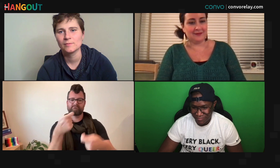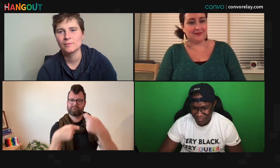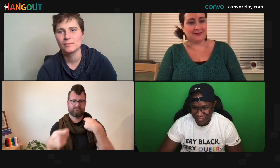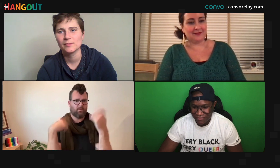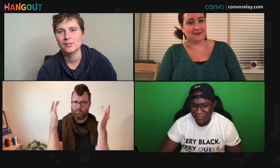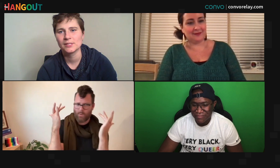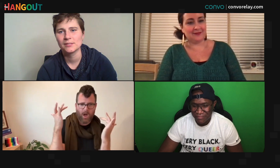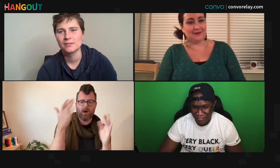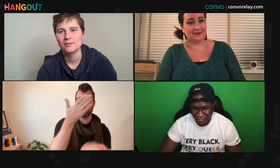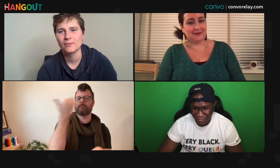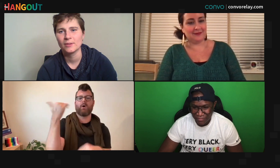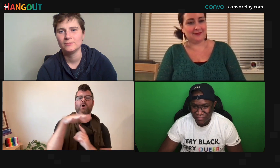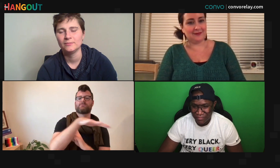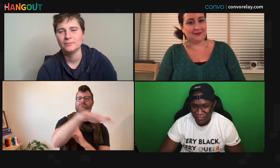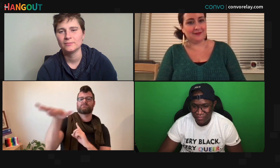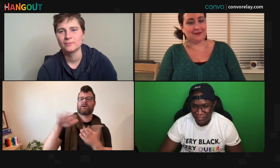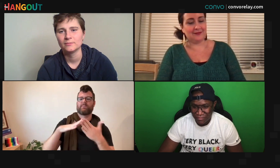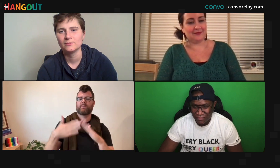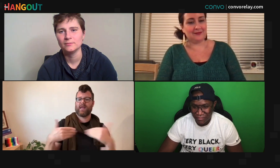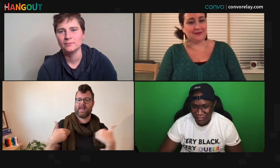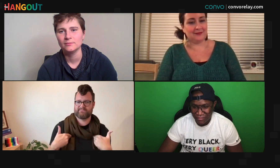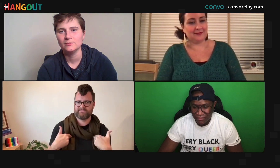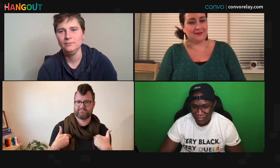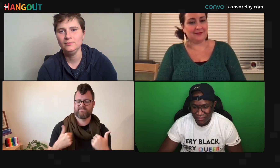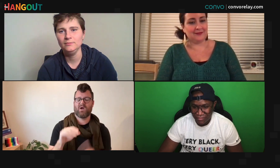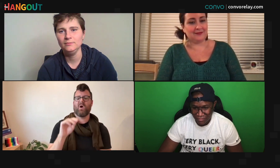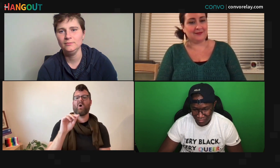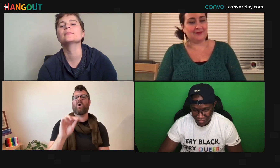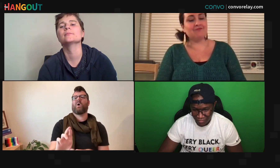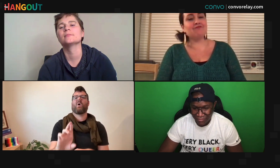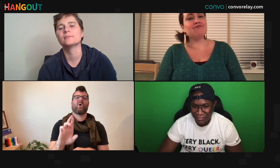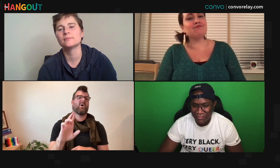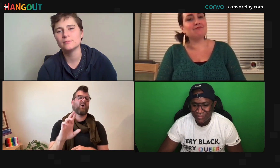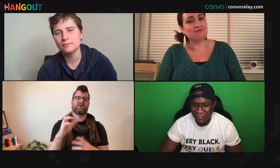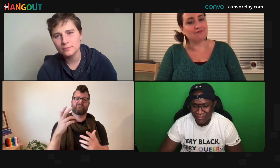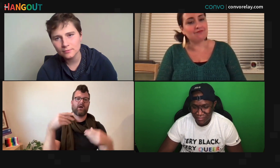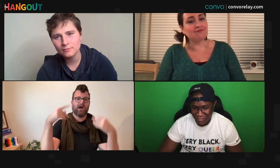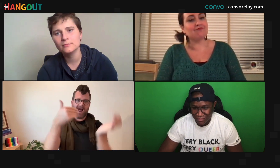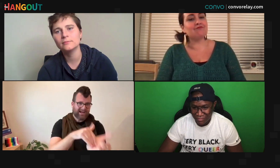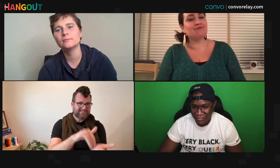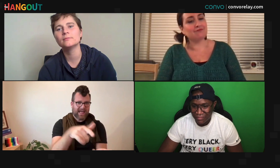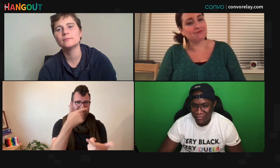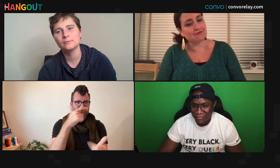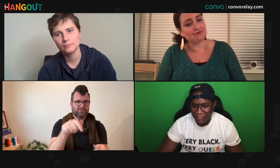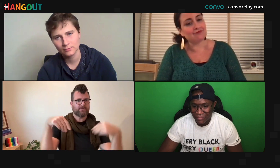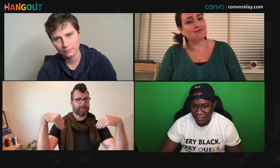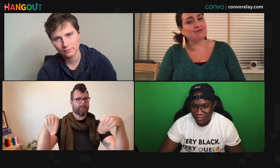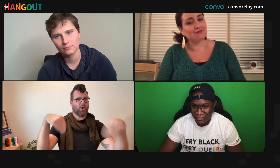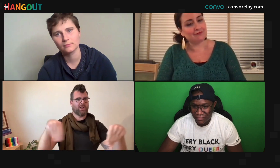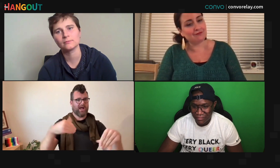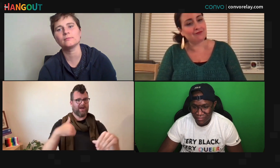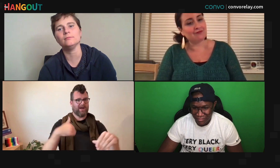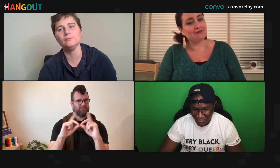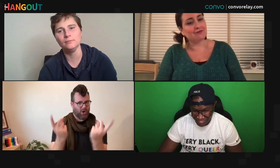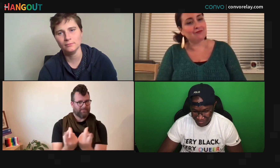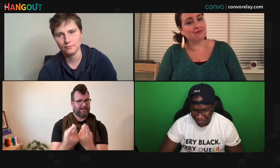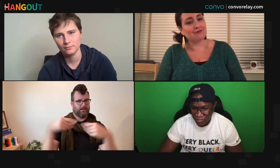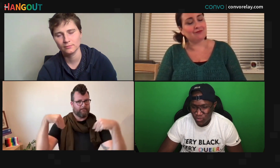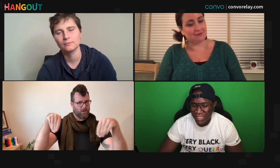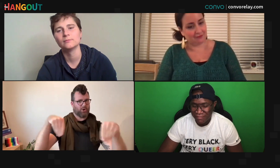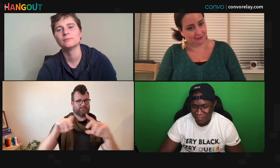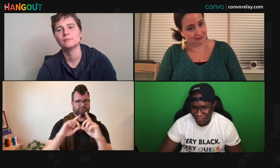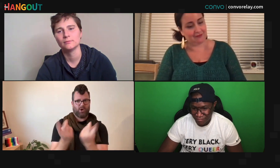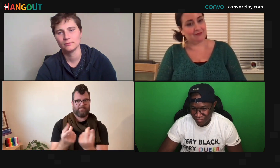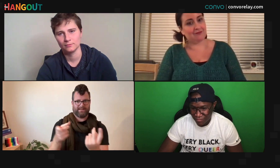will say, this title doesn't work. And the reason why is because of this, or the community has